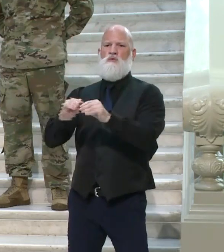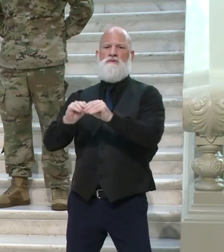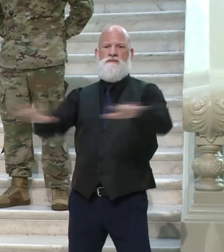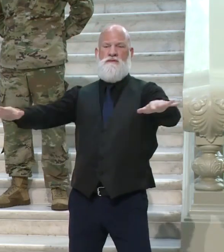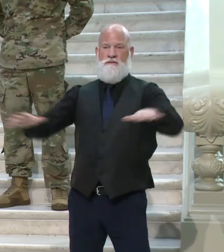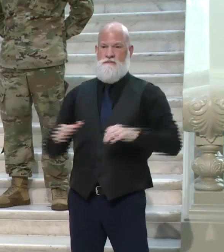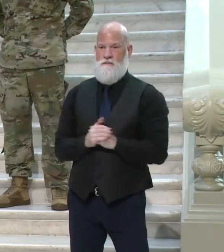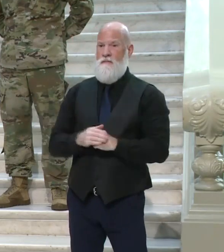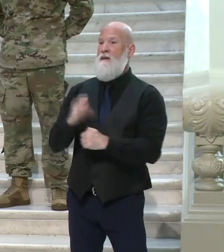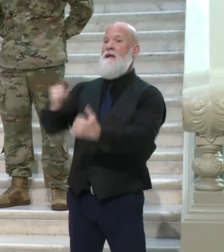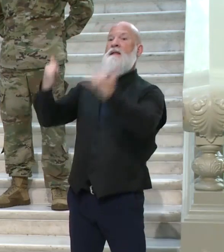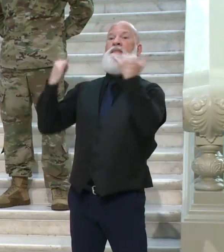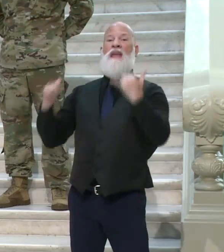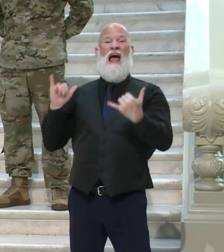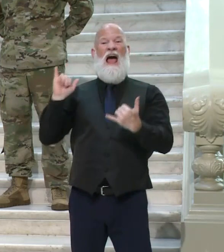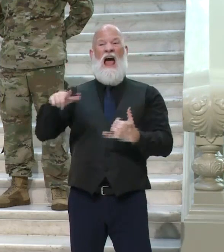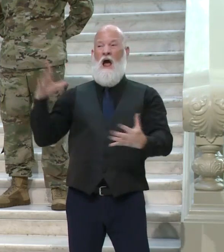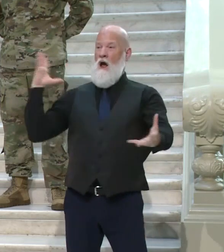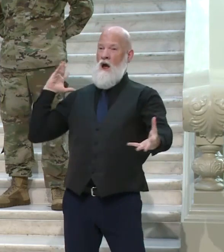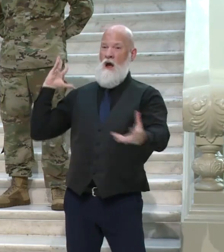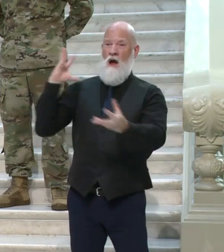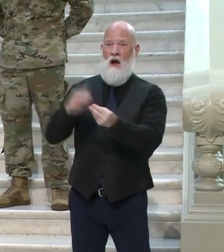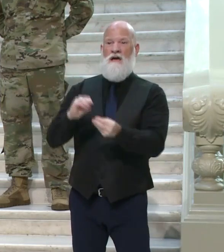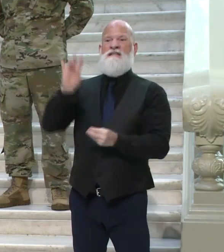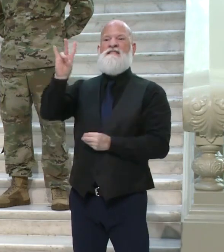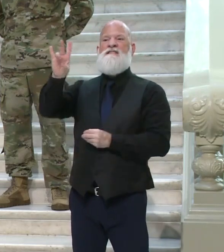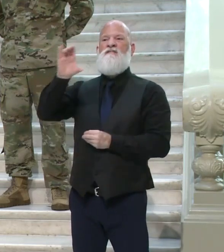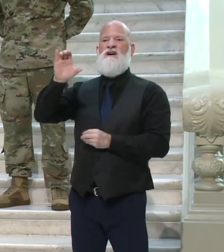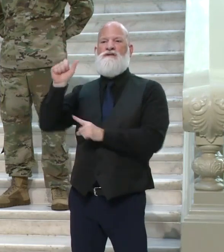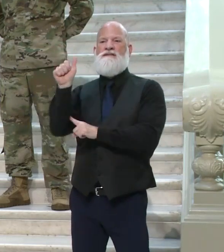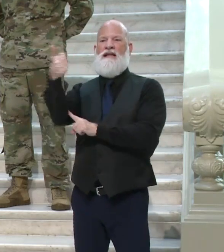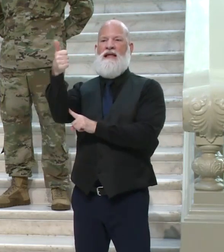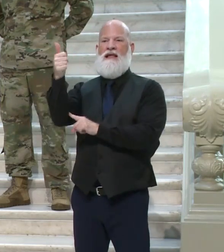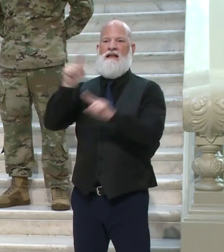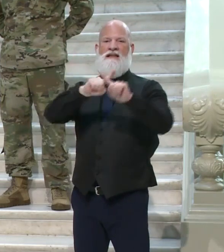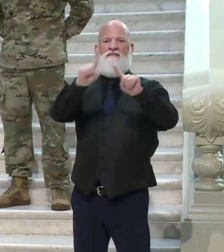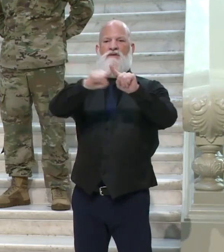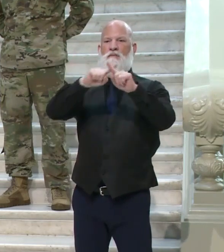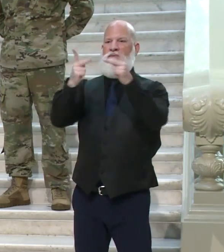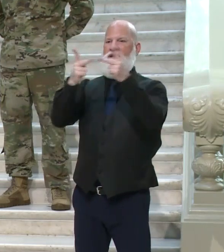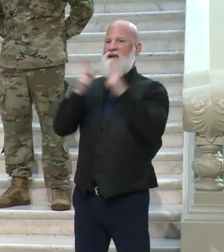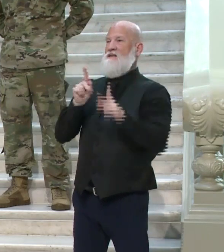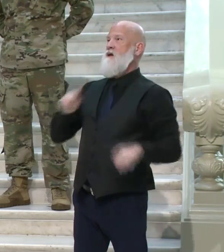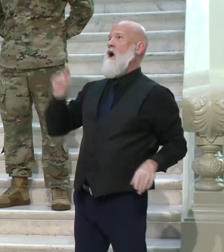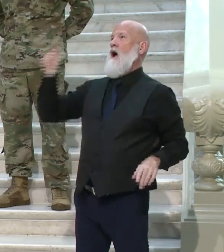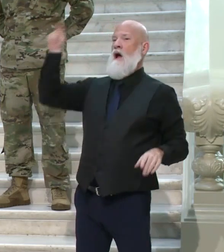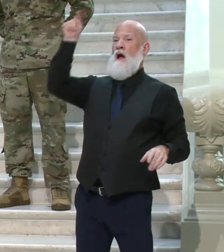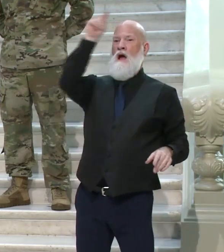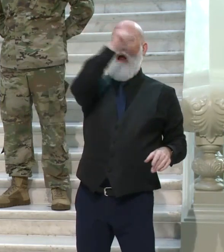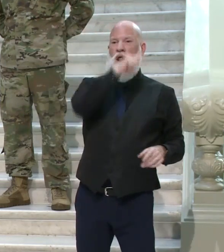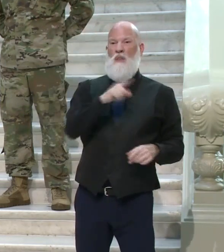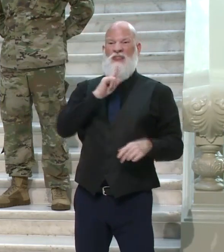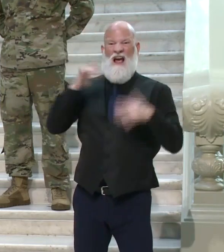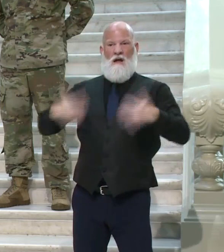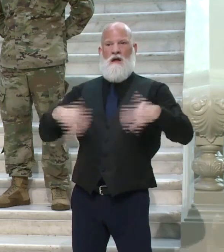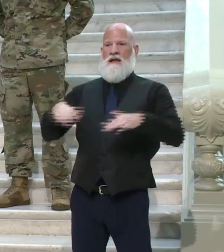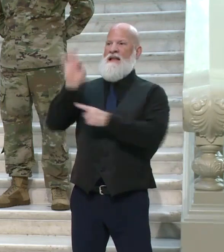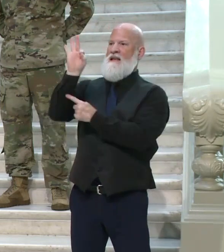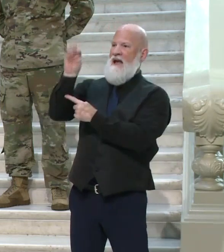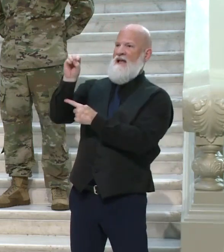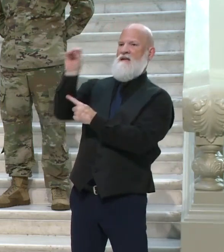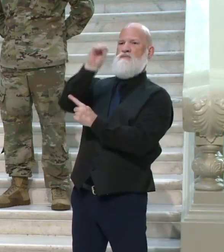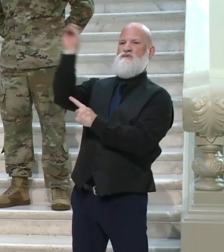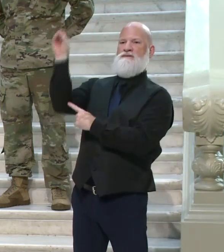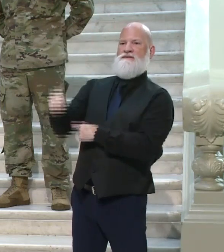710 facilities, which is 90% of Georgia's long-term care facilities, with some that have